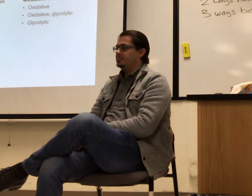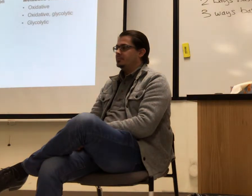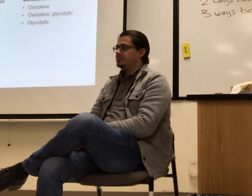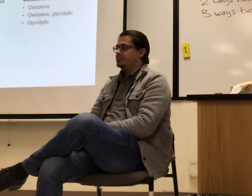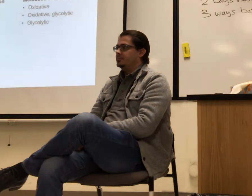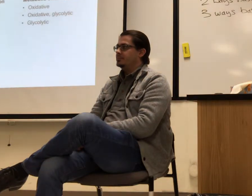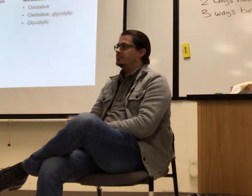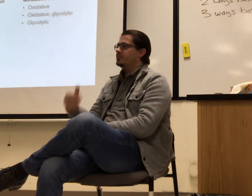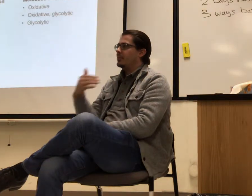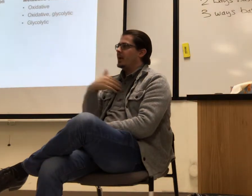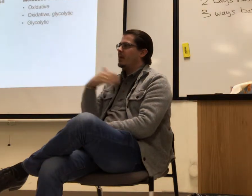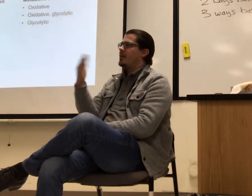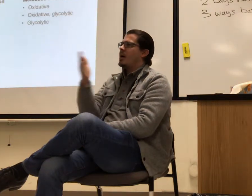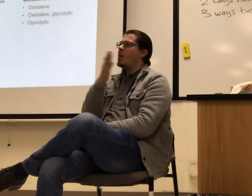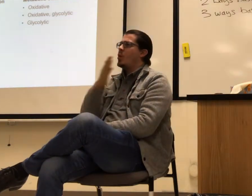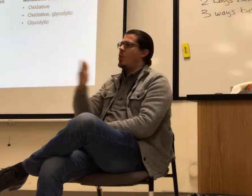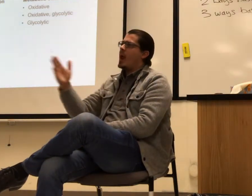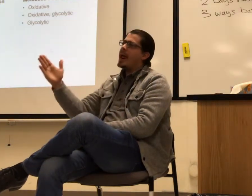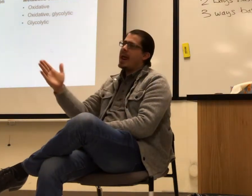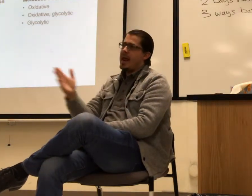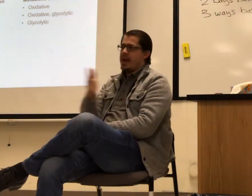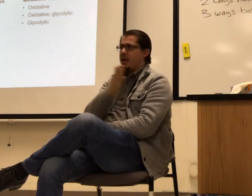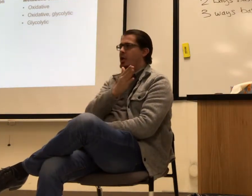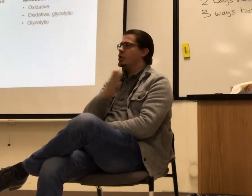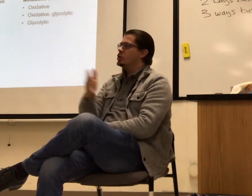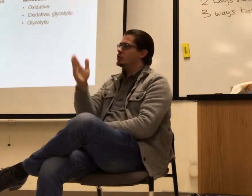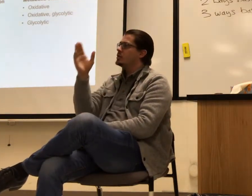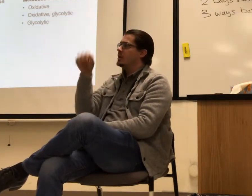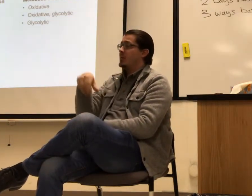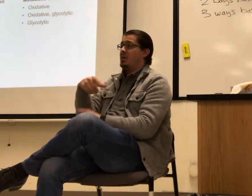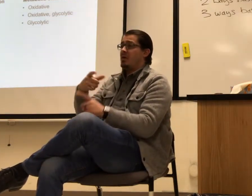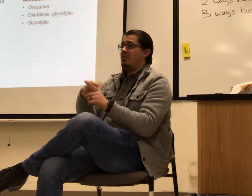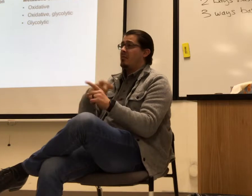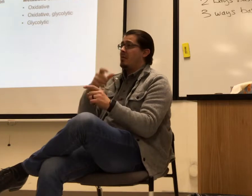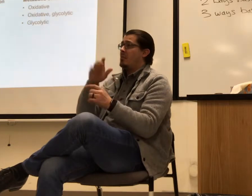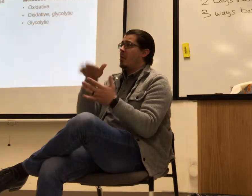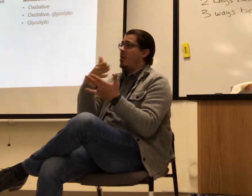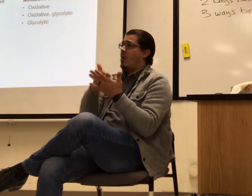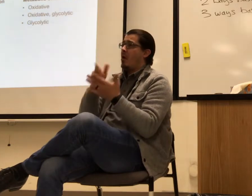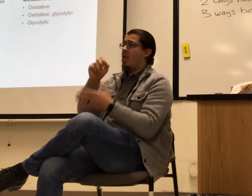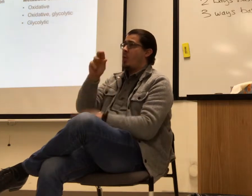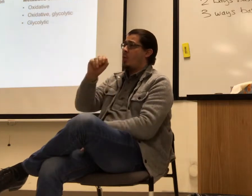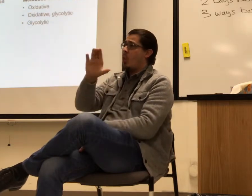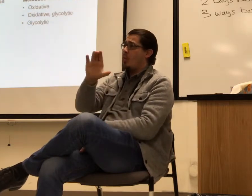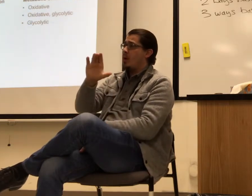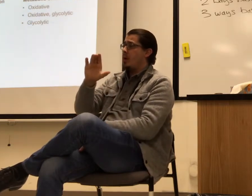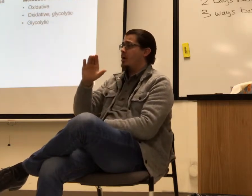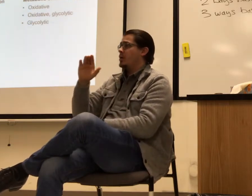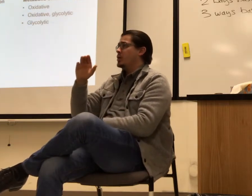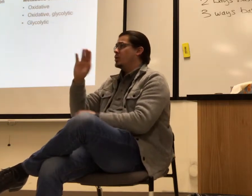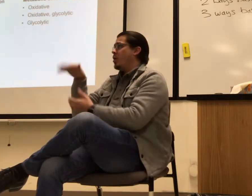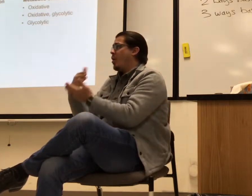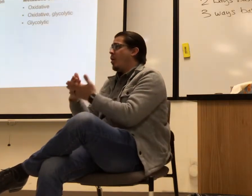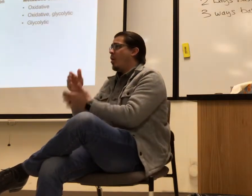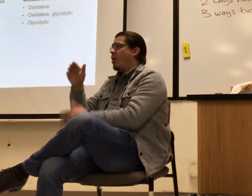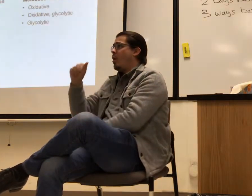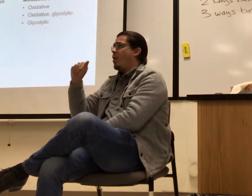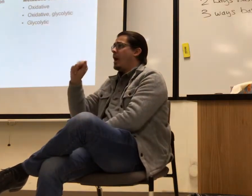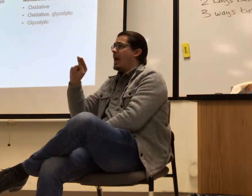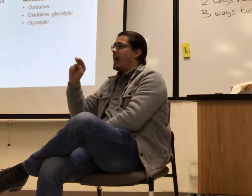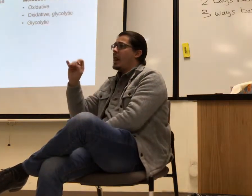There's a range. It can either be anywhere from all aerobic to all anaerobic.